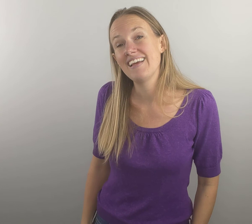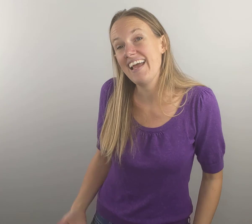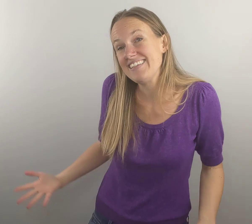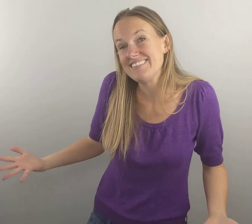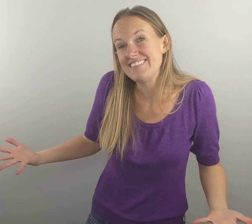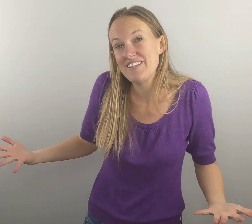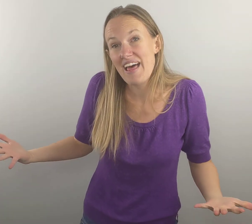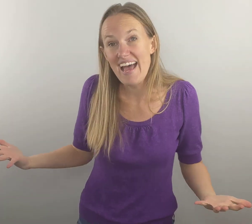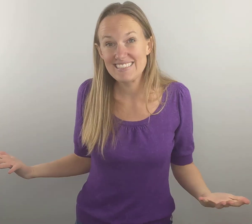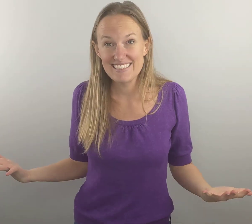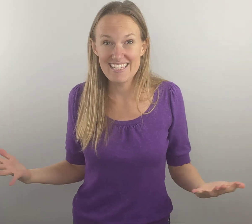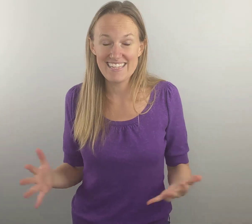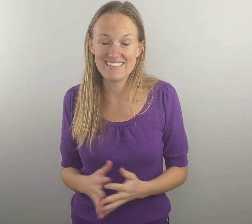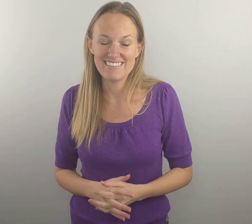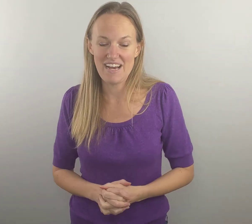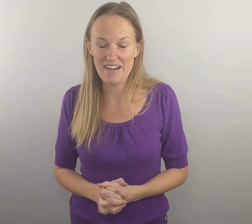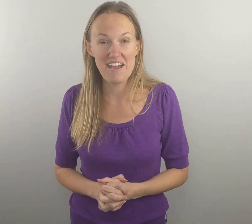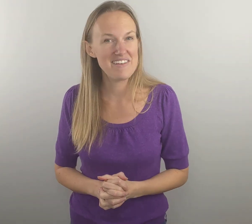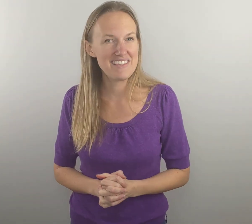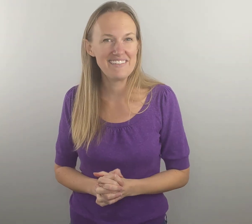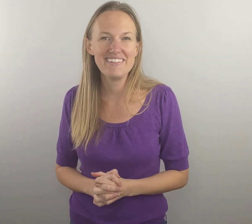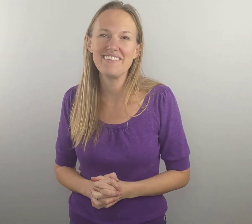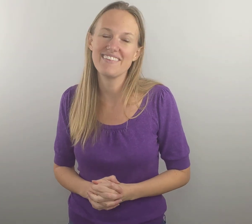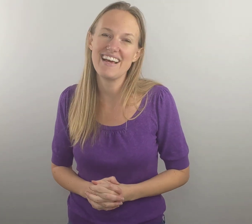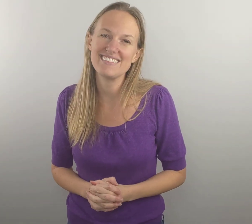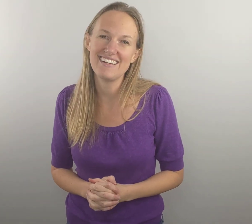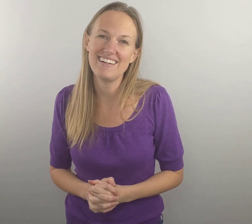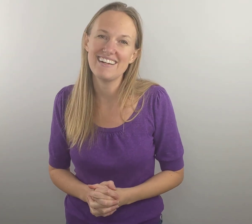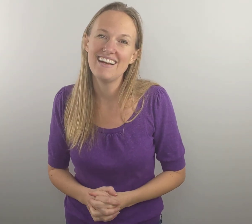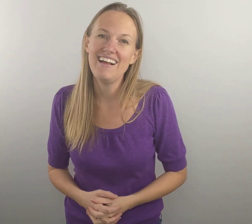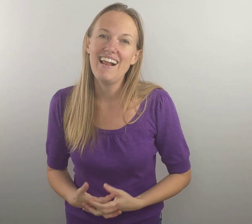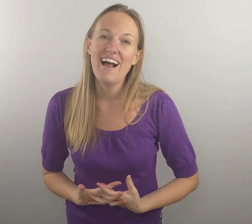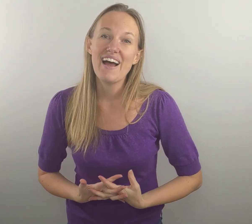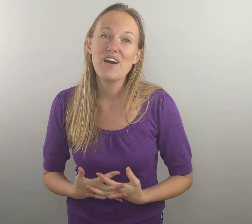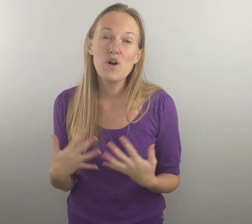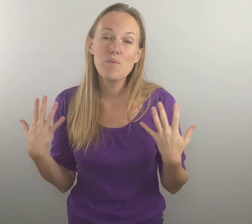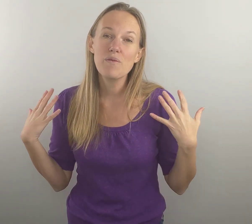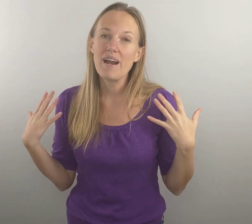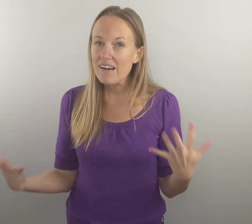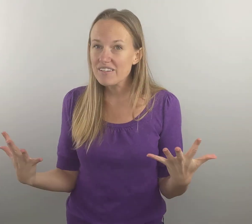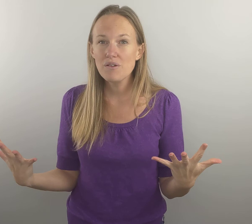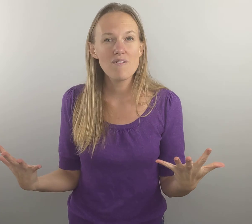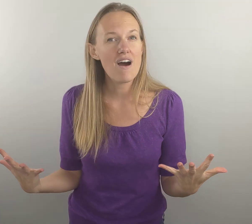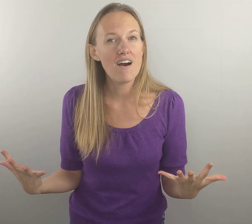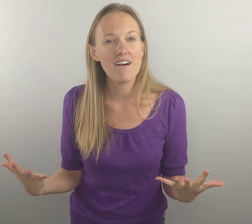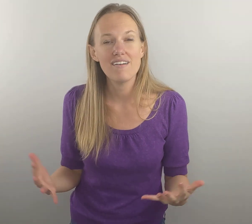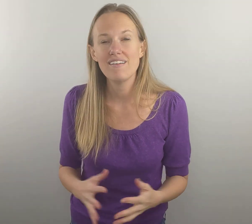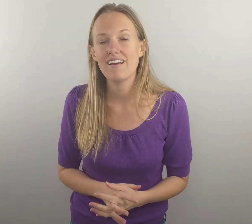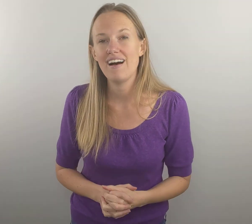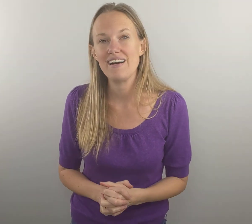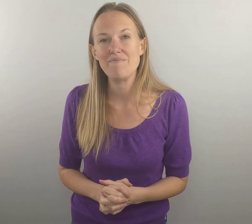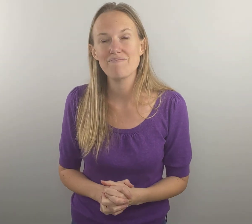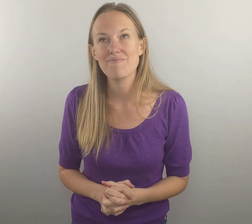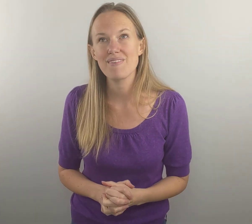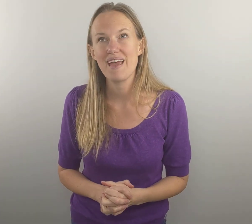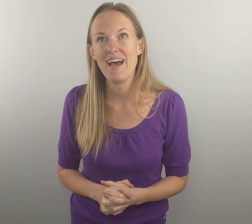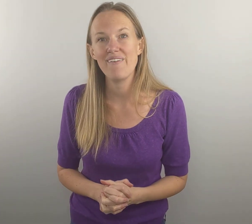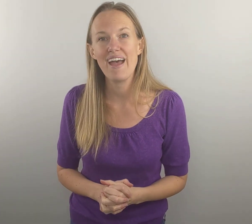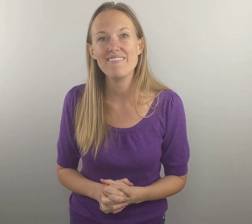Okay, so that is everything you need for that song. I hope wherever you are, however